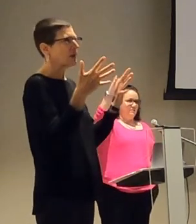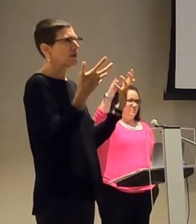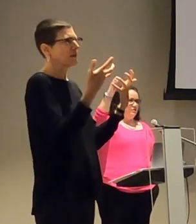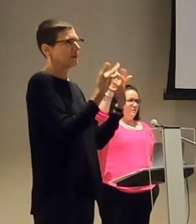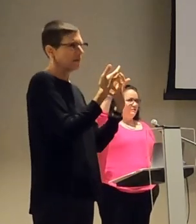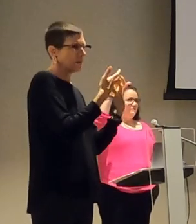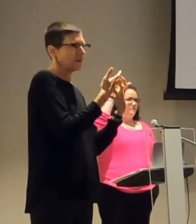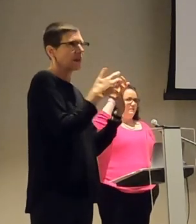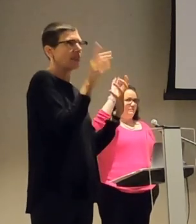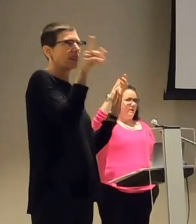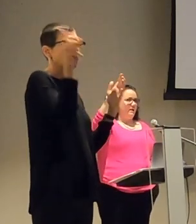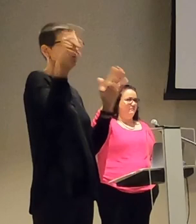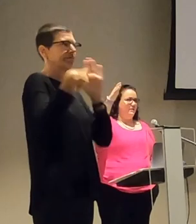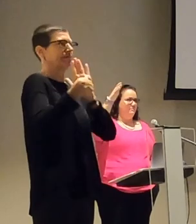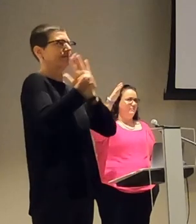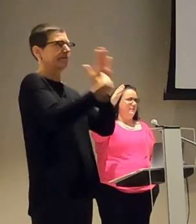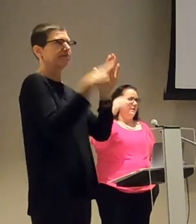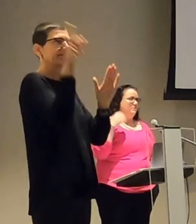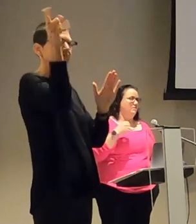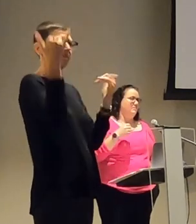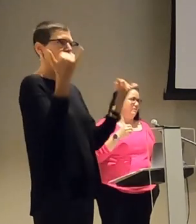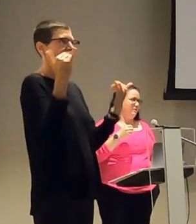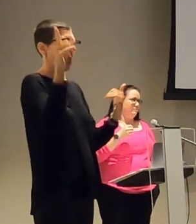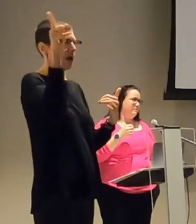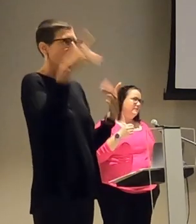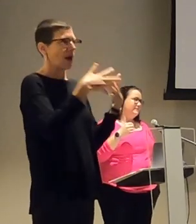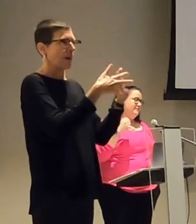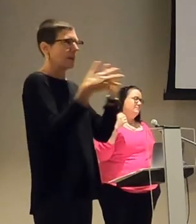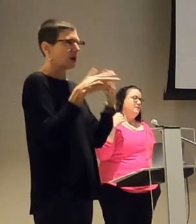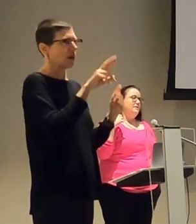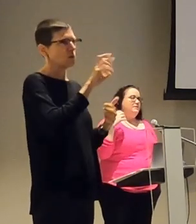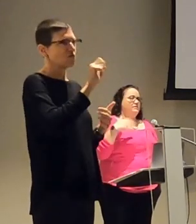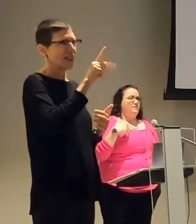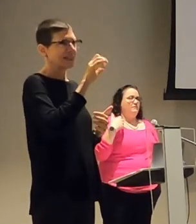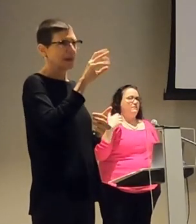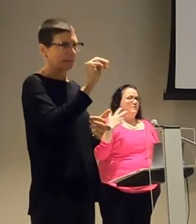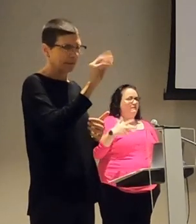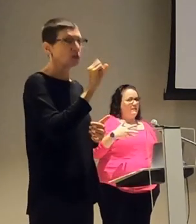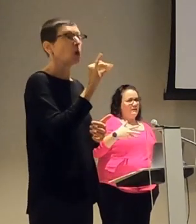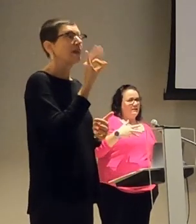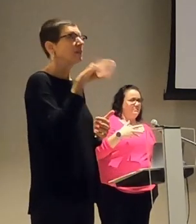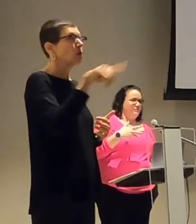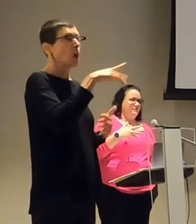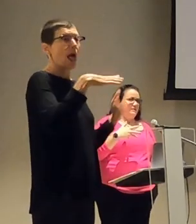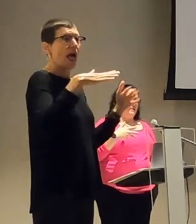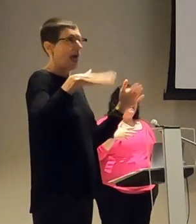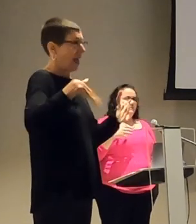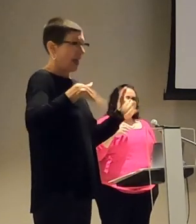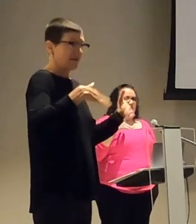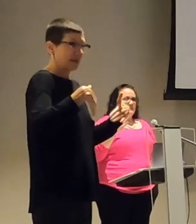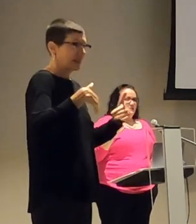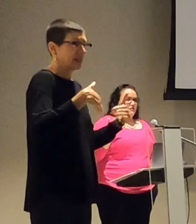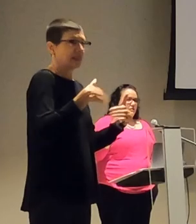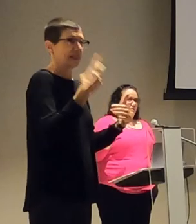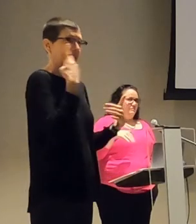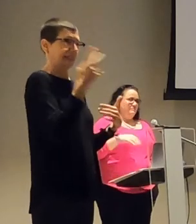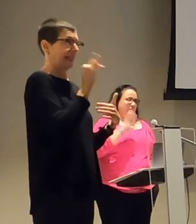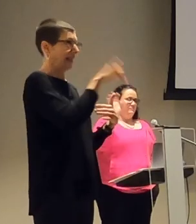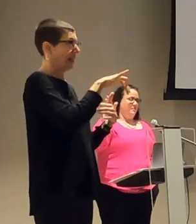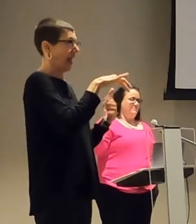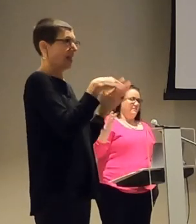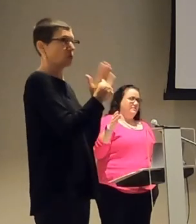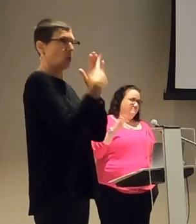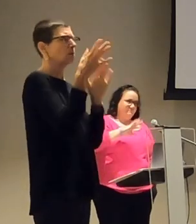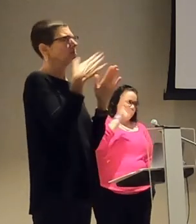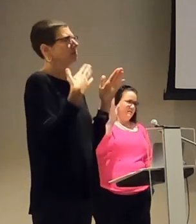the exhibition that we have up right now, American Realism. So if you haven't had an opportunity to see the show,